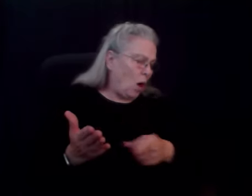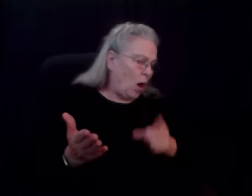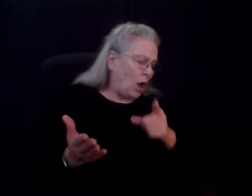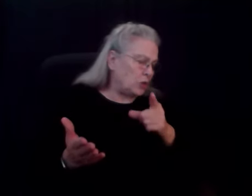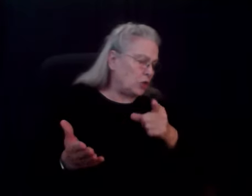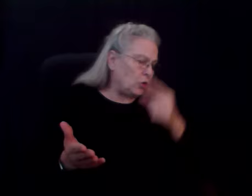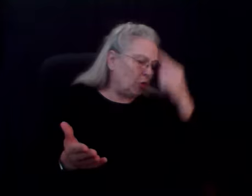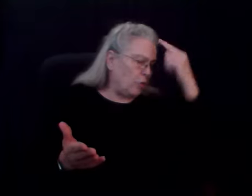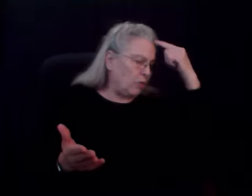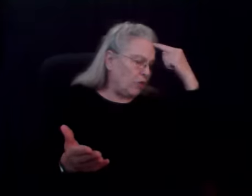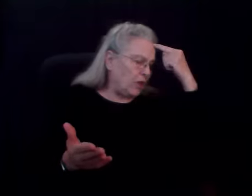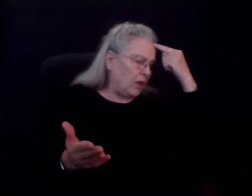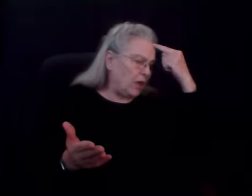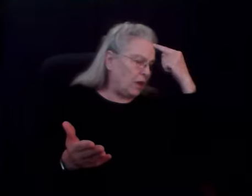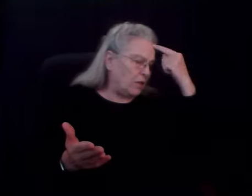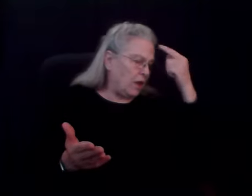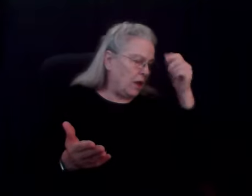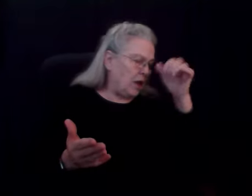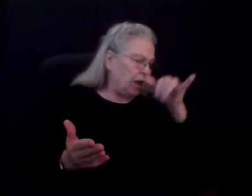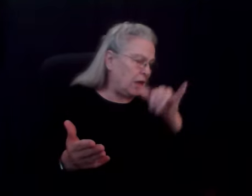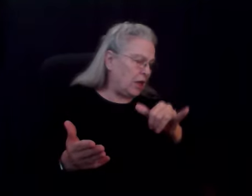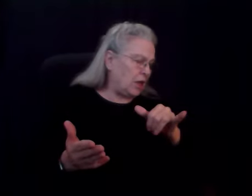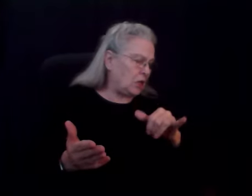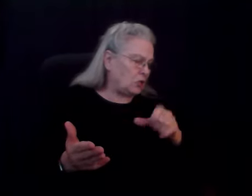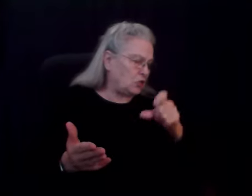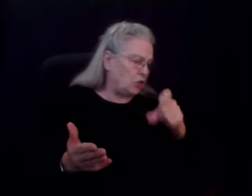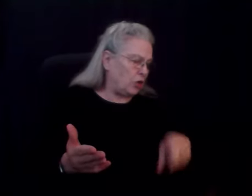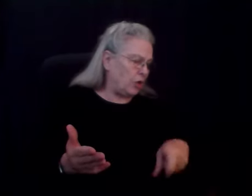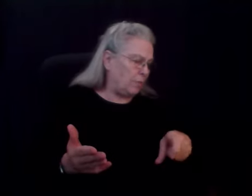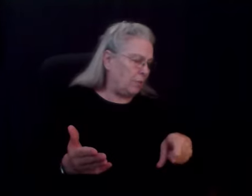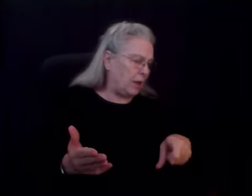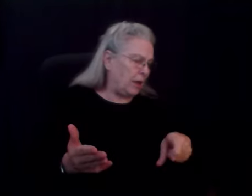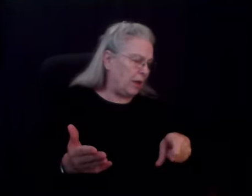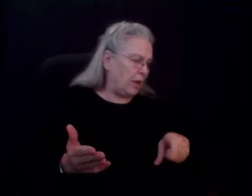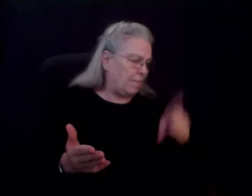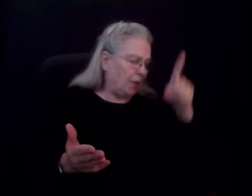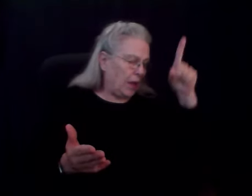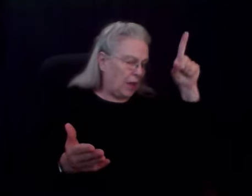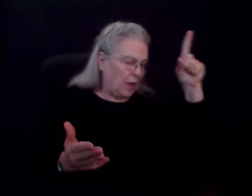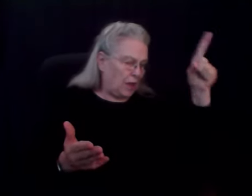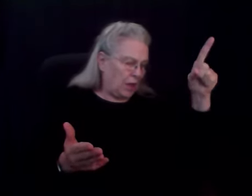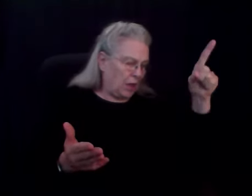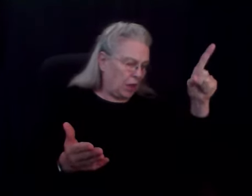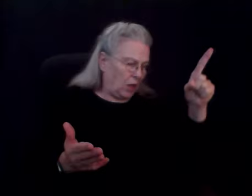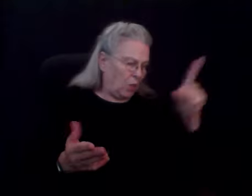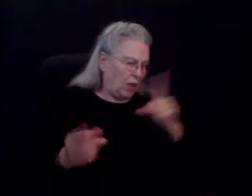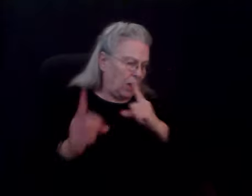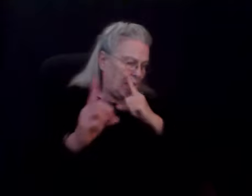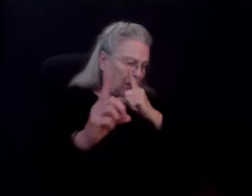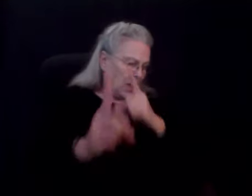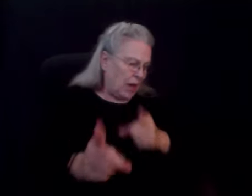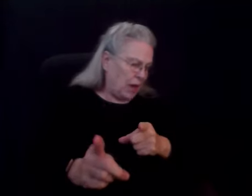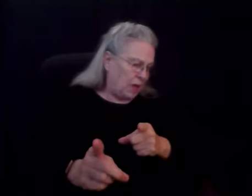what you think that it should be, He will